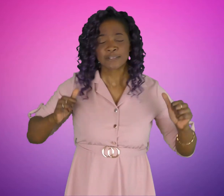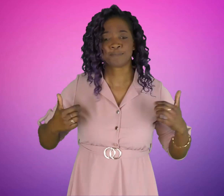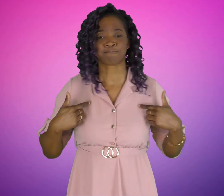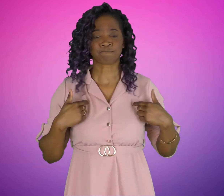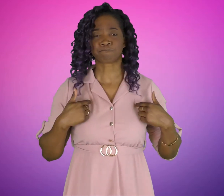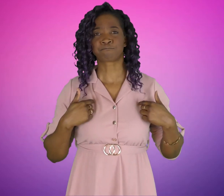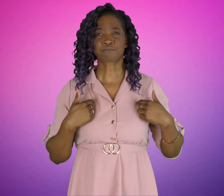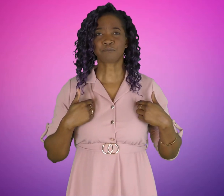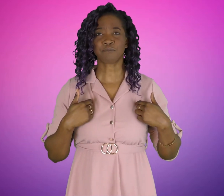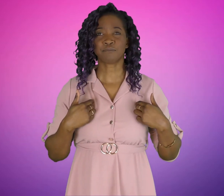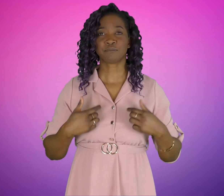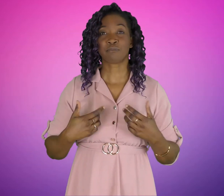dog.